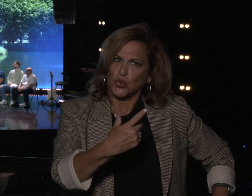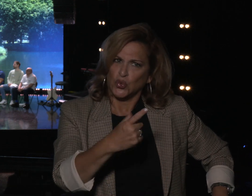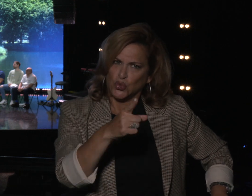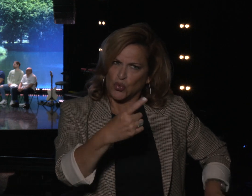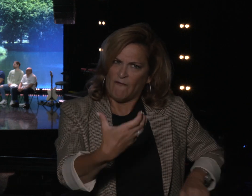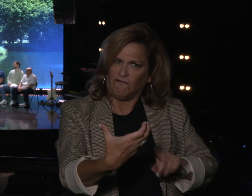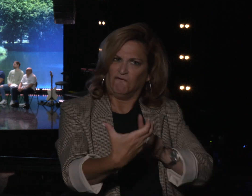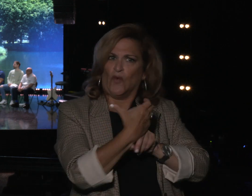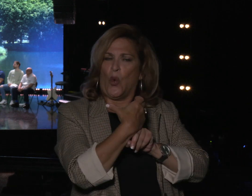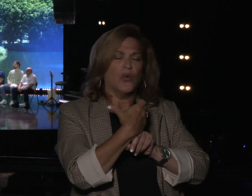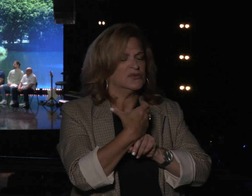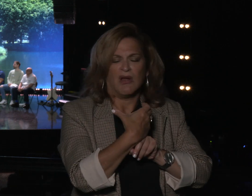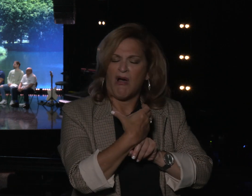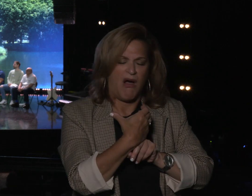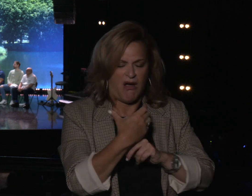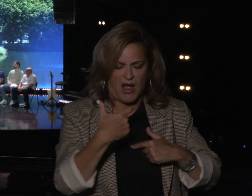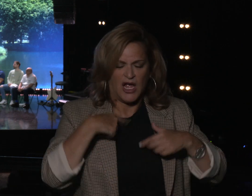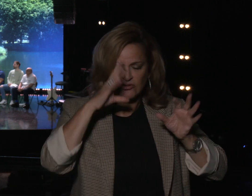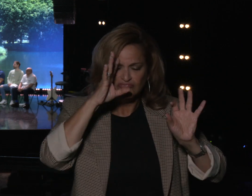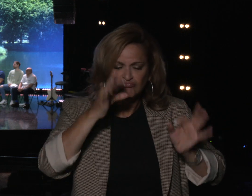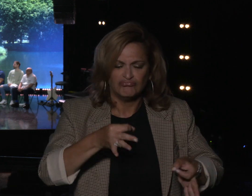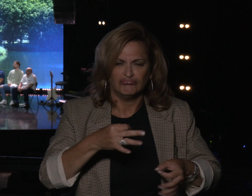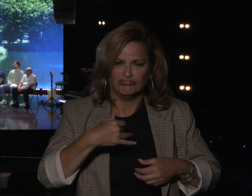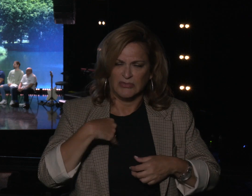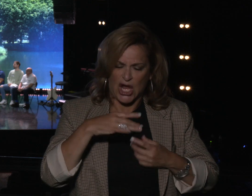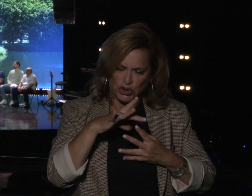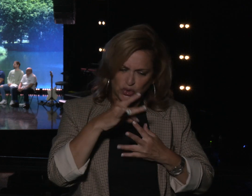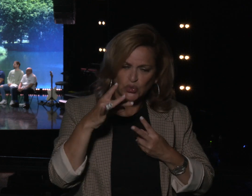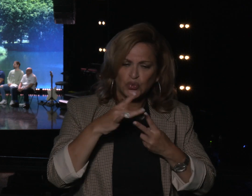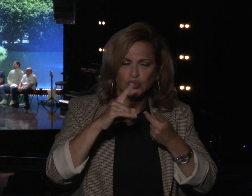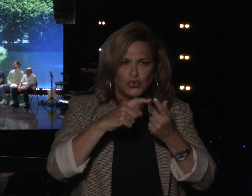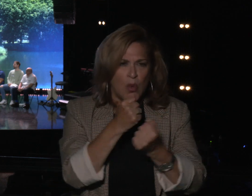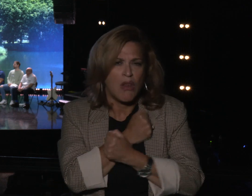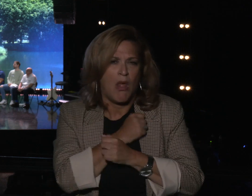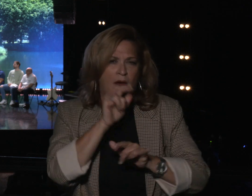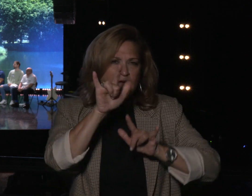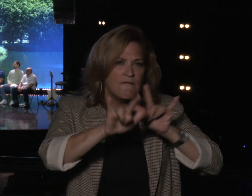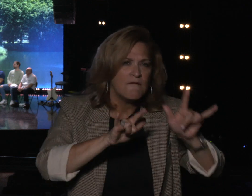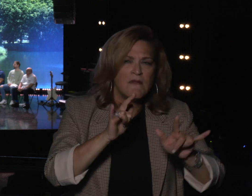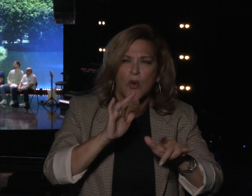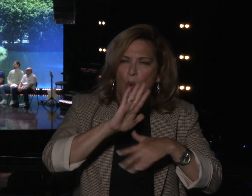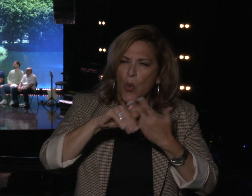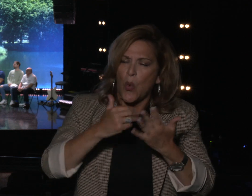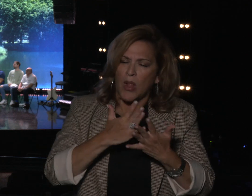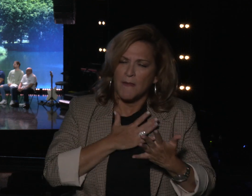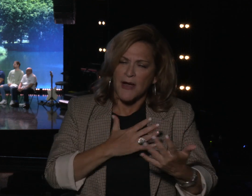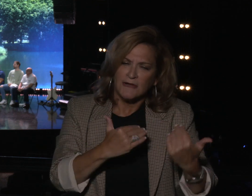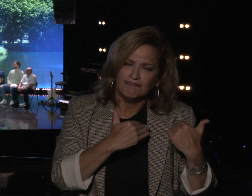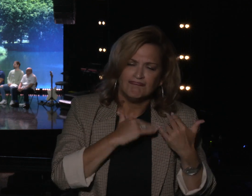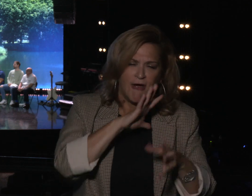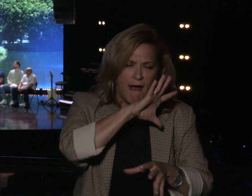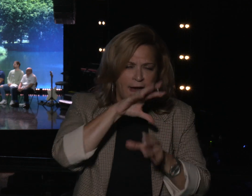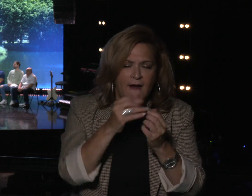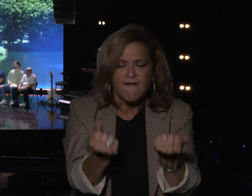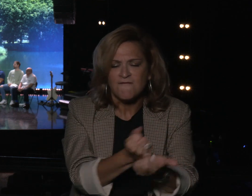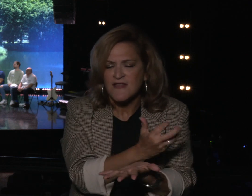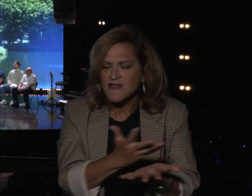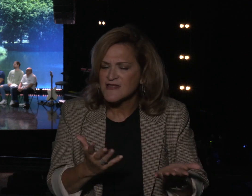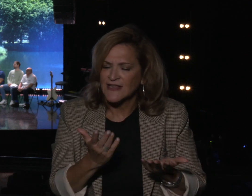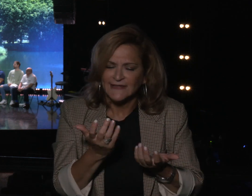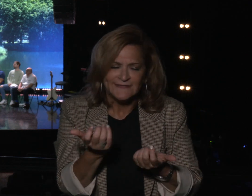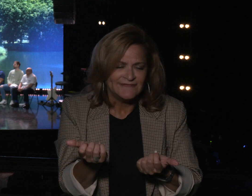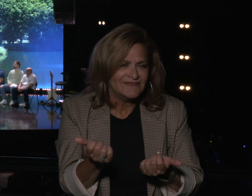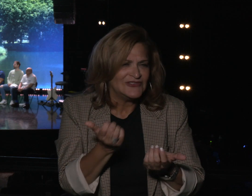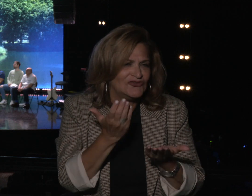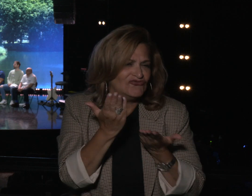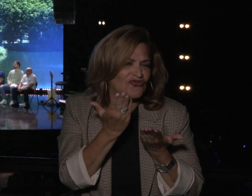serve. I choose to love. I lay aside my time, my titles, my talent, my treasure, even my temperament. I serve the Lord with